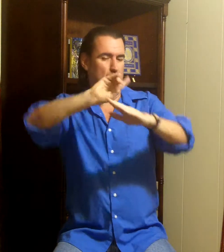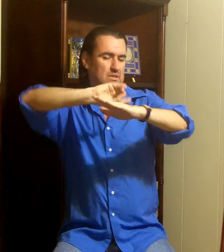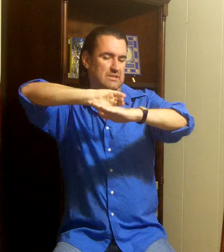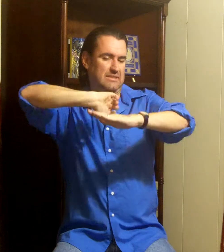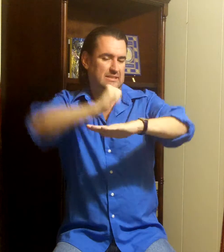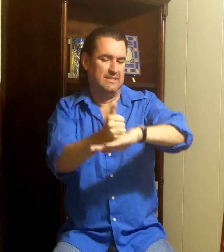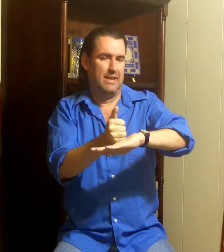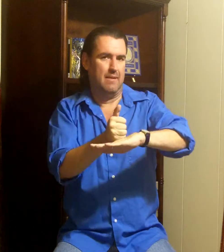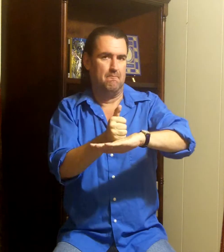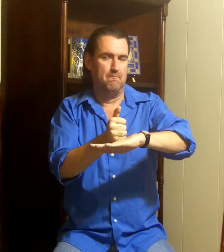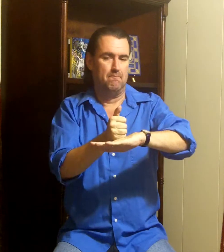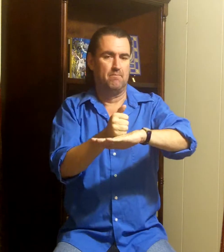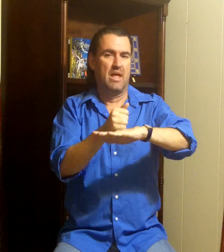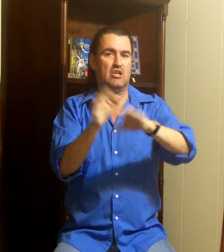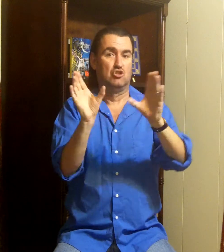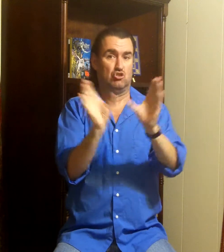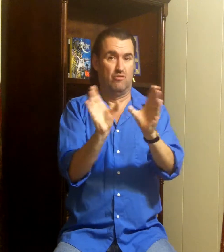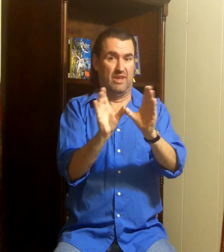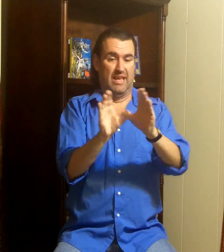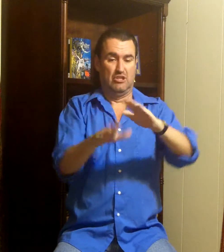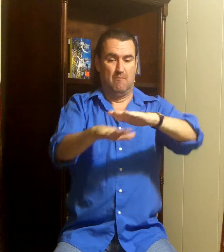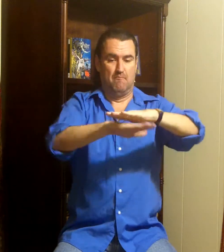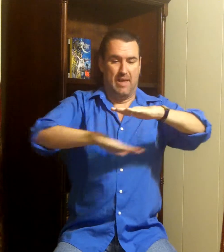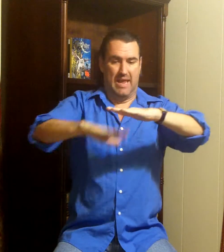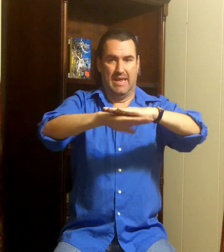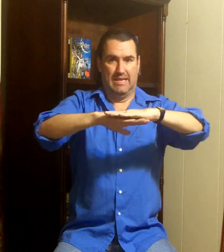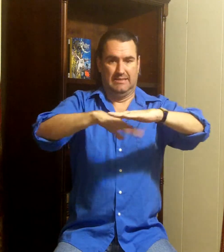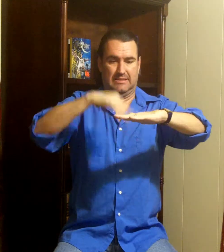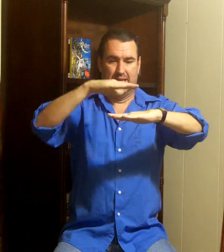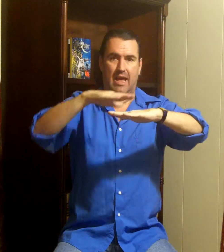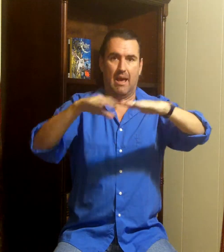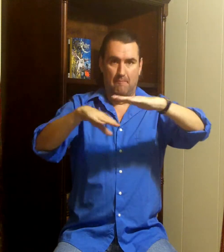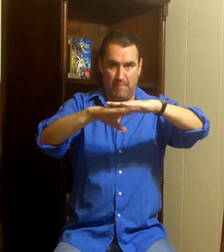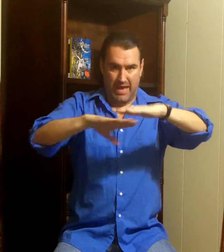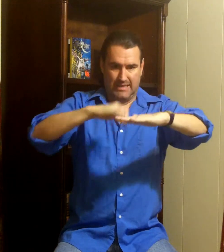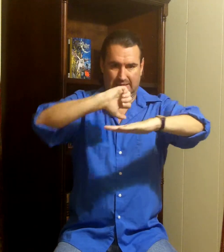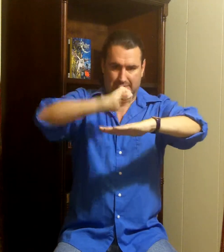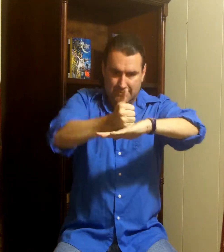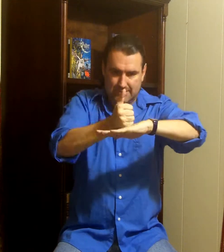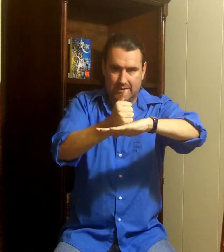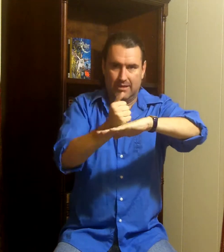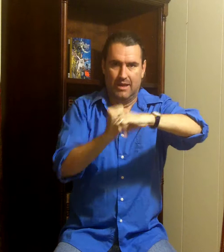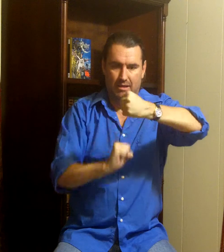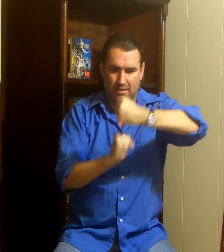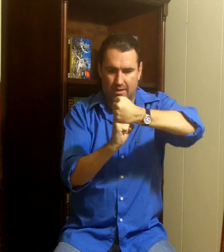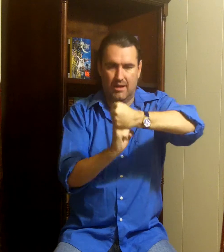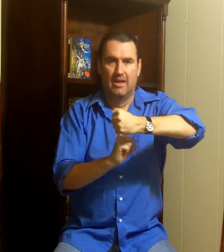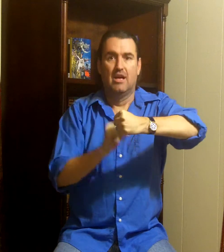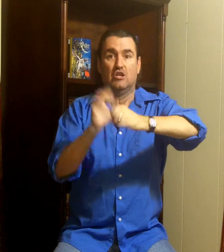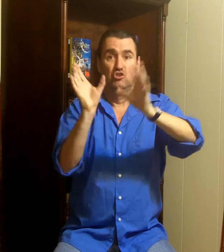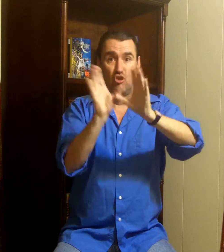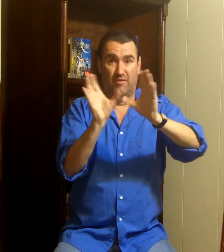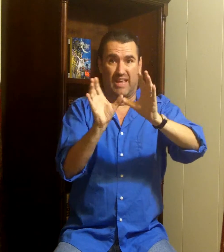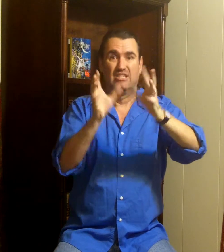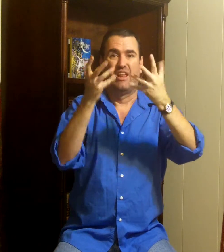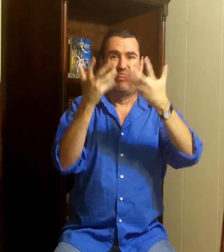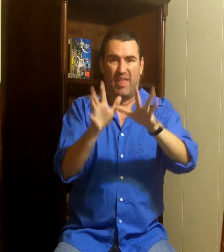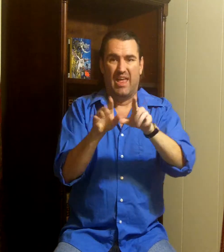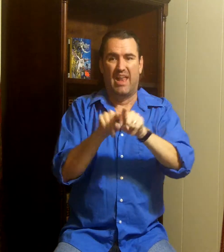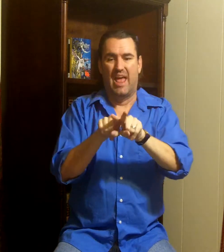having specializations within the within interpreting. So what I